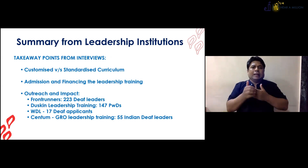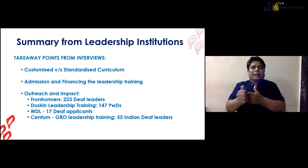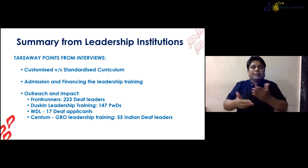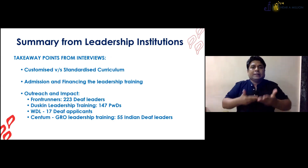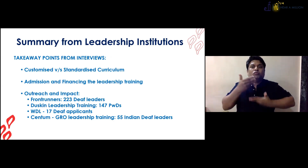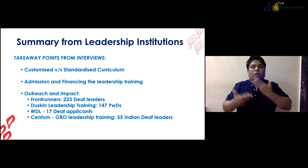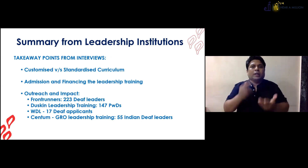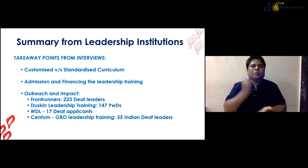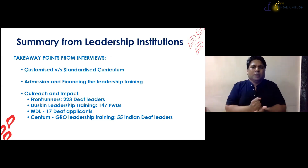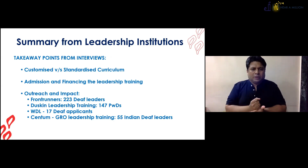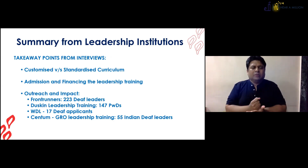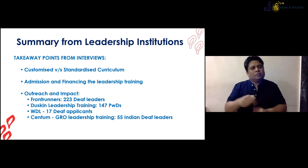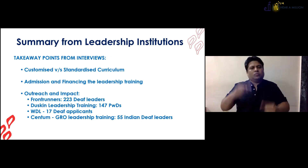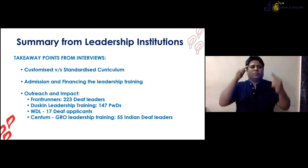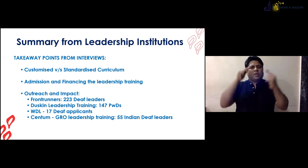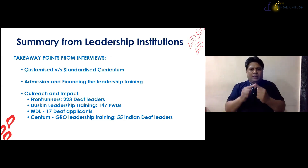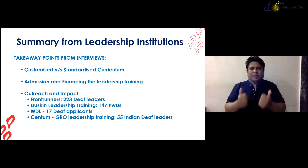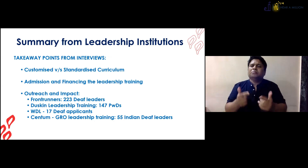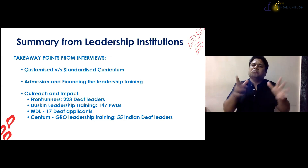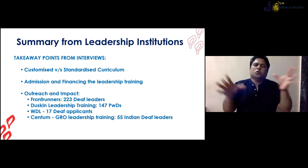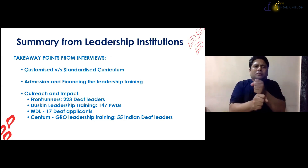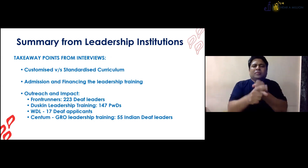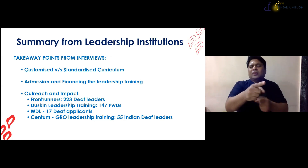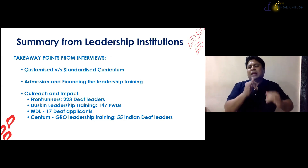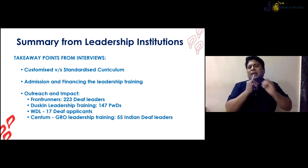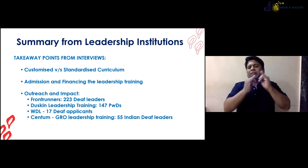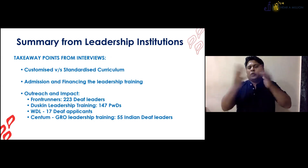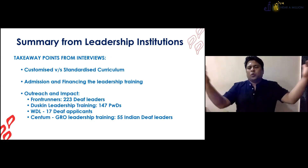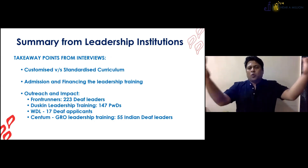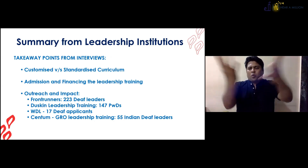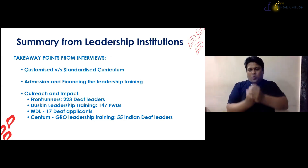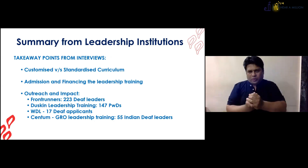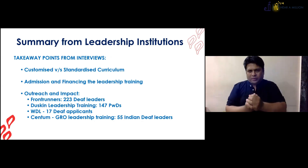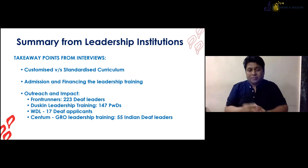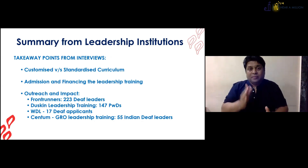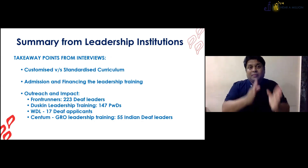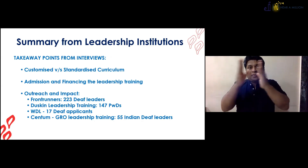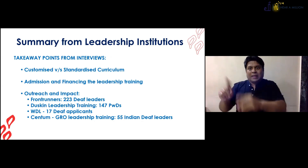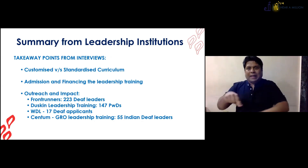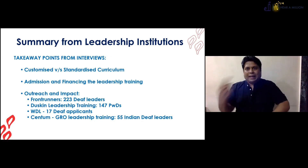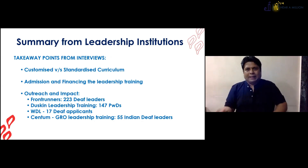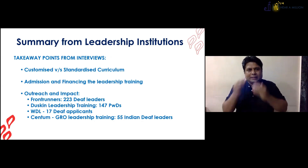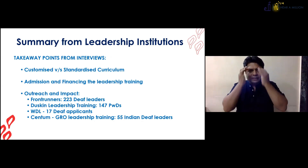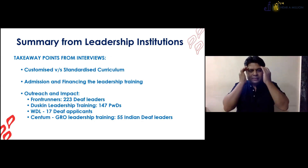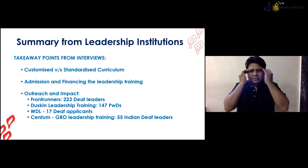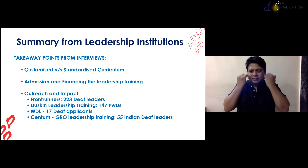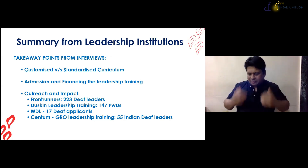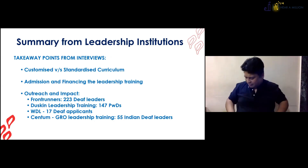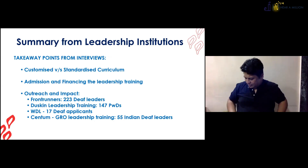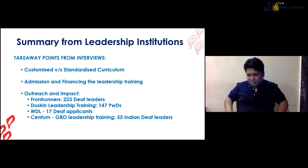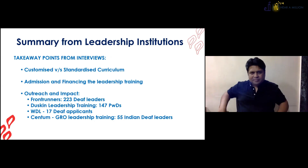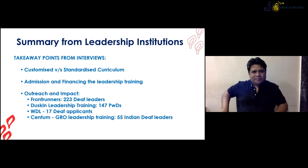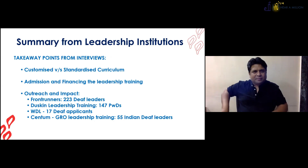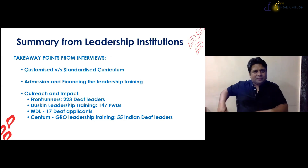okay, there is a need for, leadership training. So that's how we got all the interviews